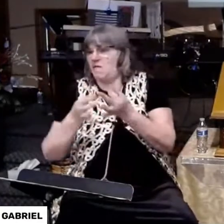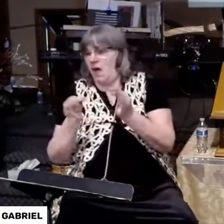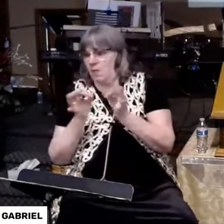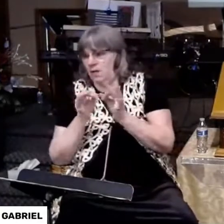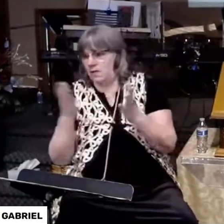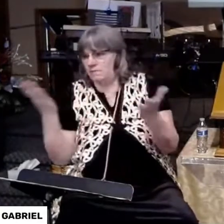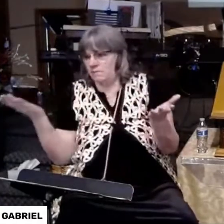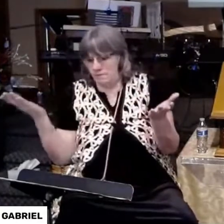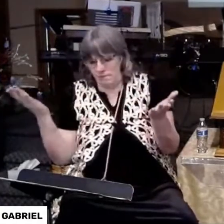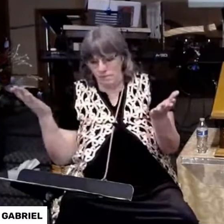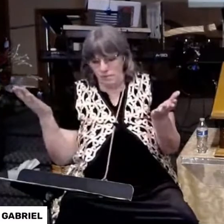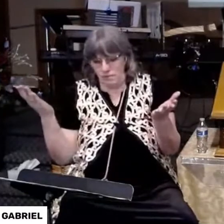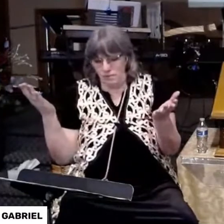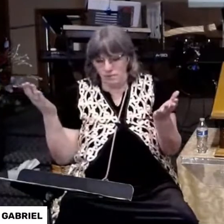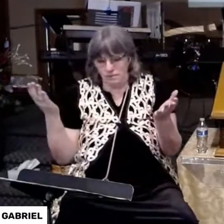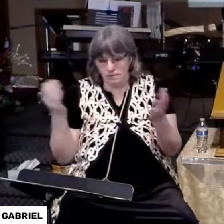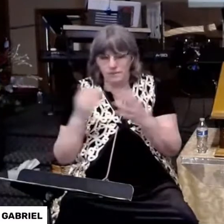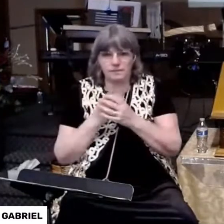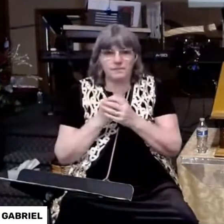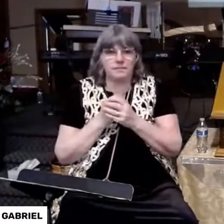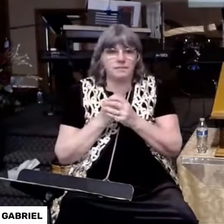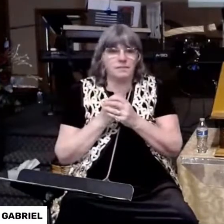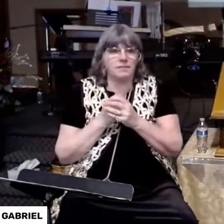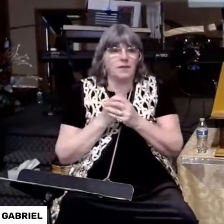Would he address the problem of the old?